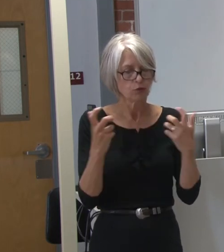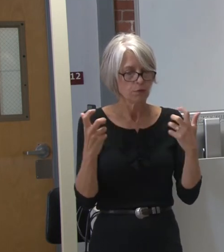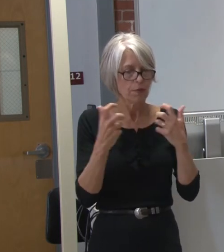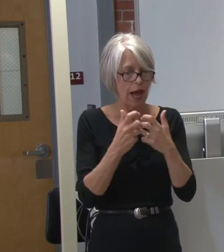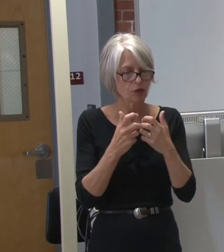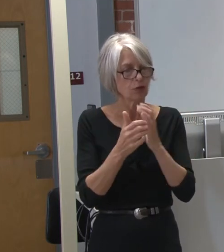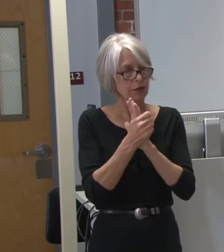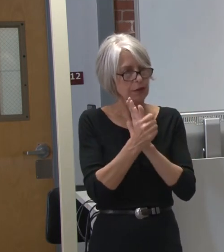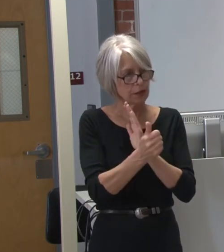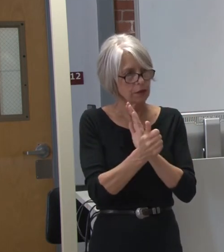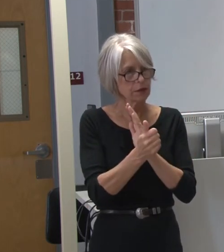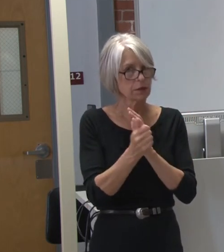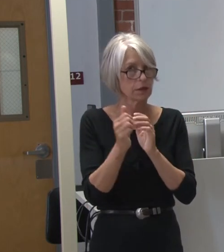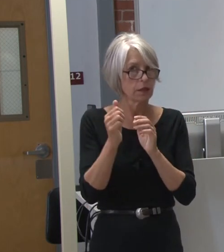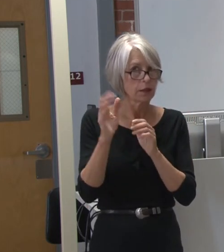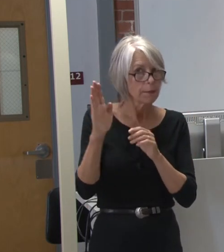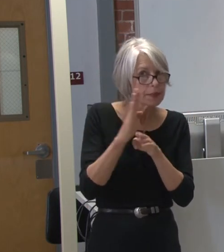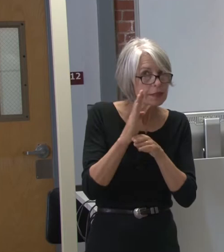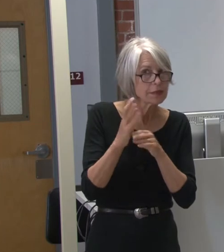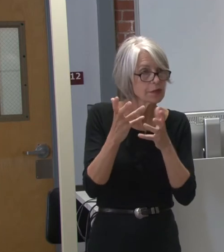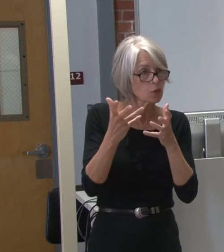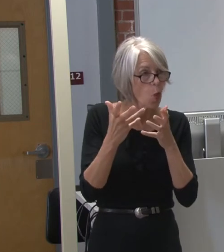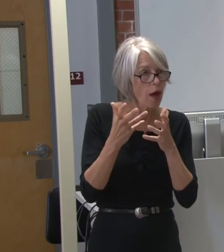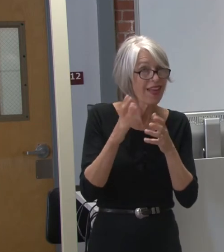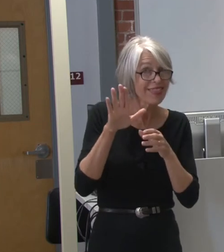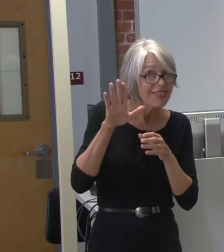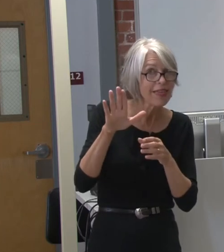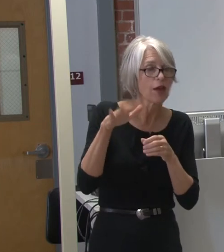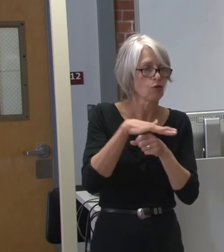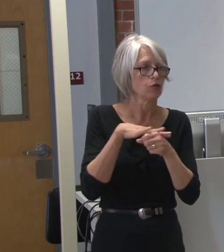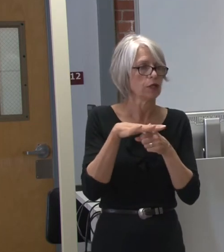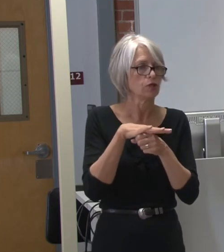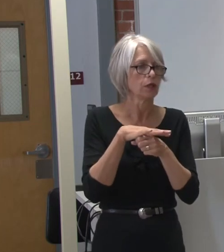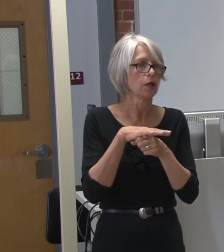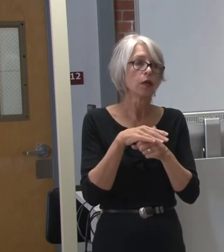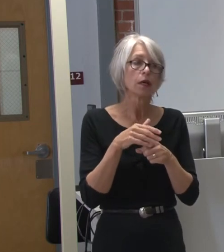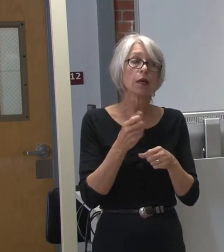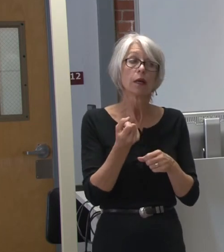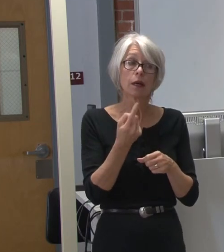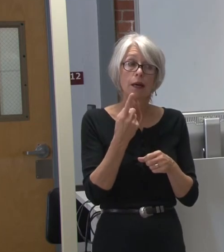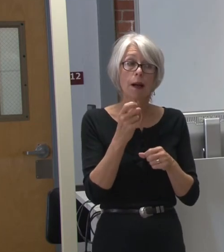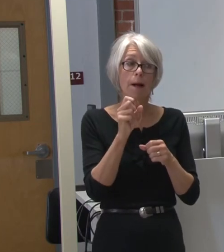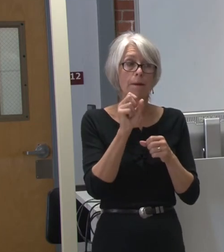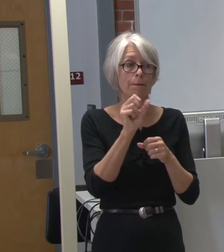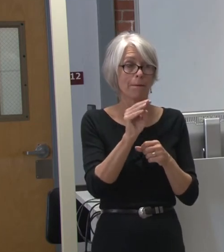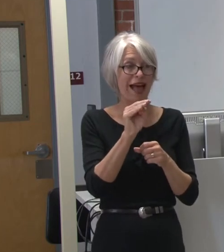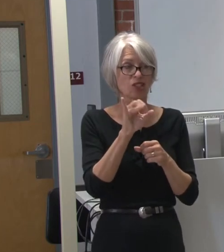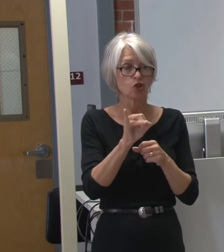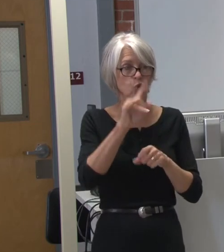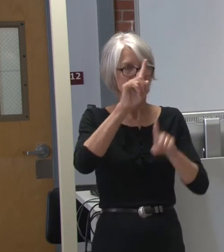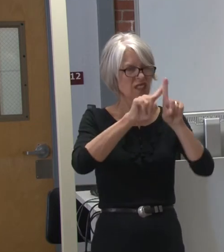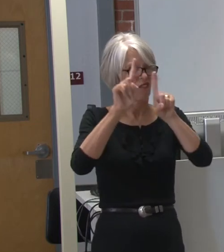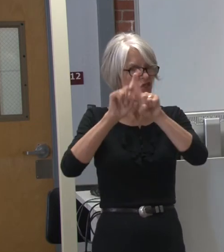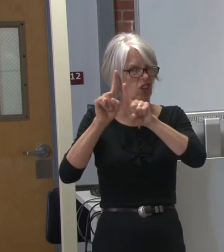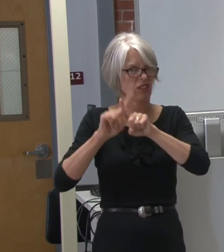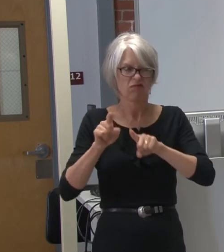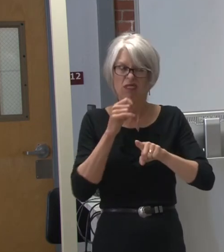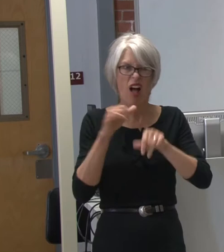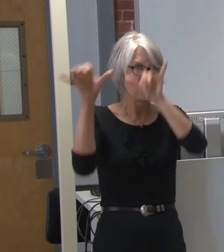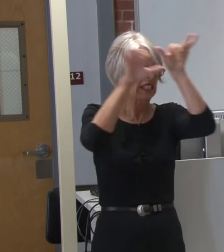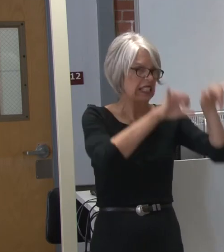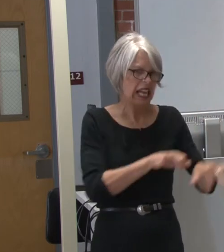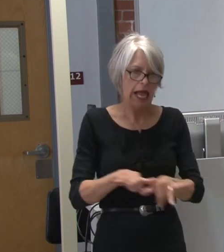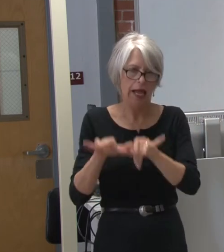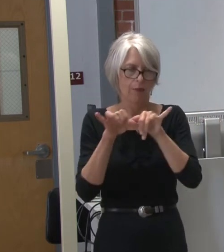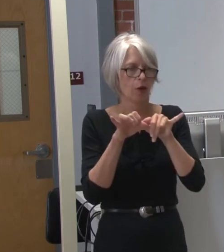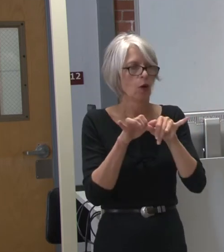in their region. Because we've also learned Massachusetts is not one state. It is not all the same. We're like 10 little